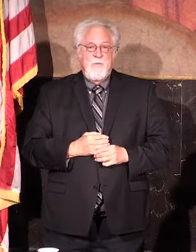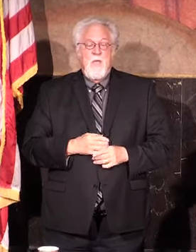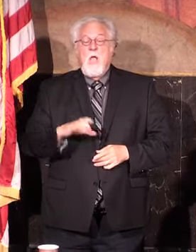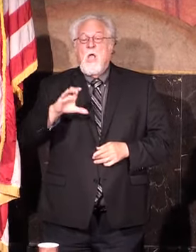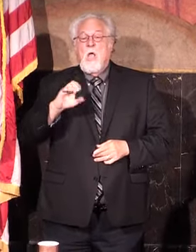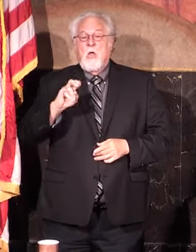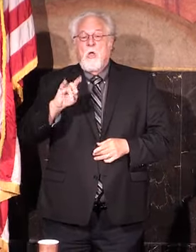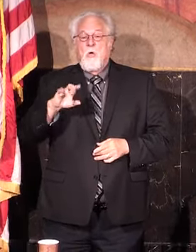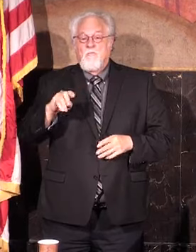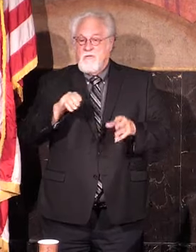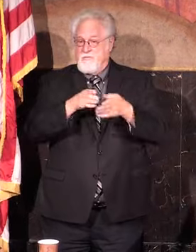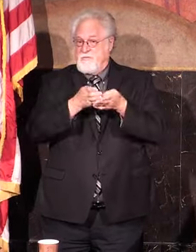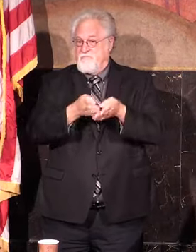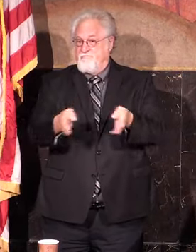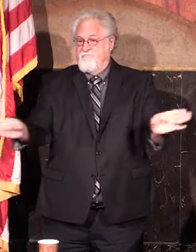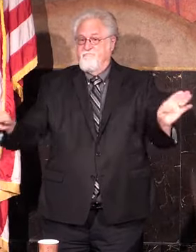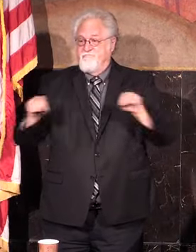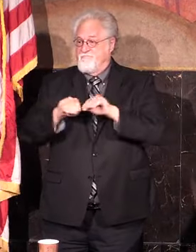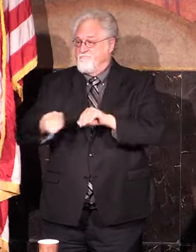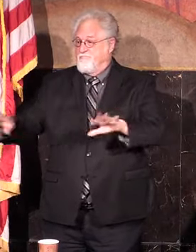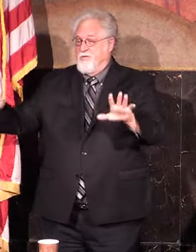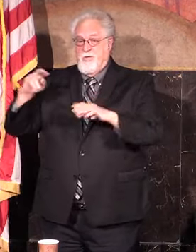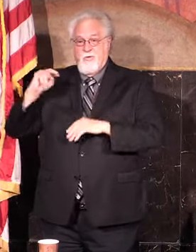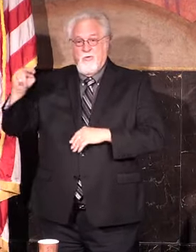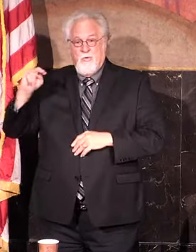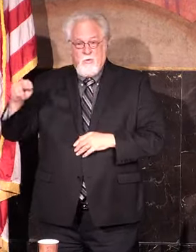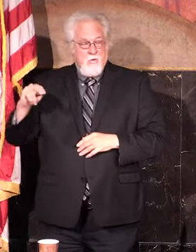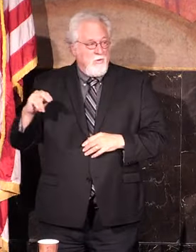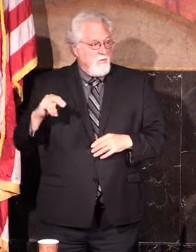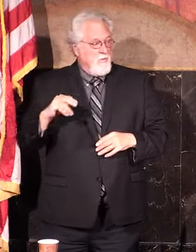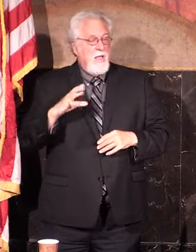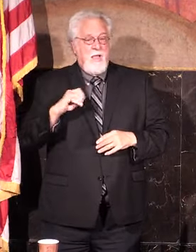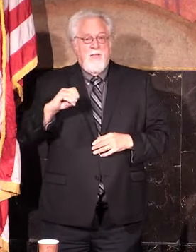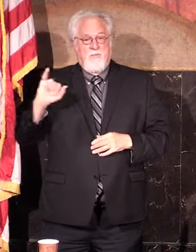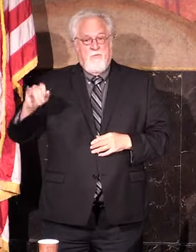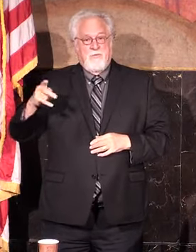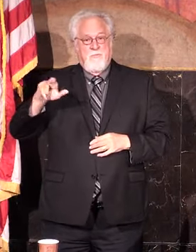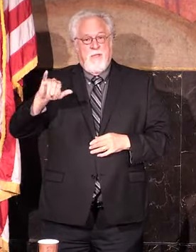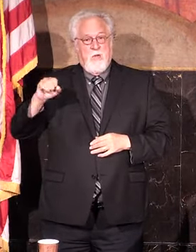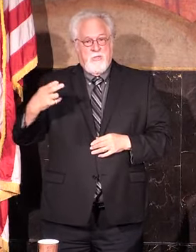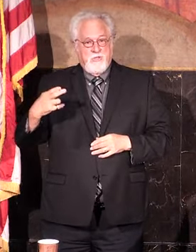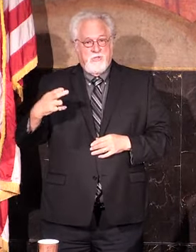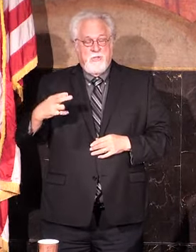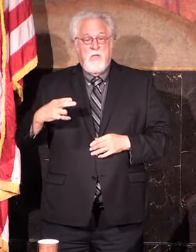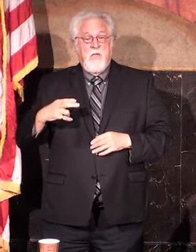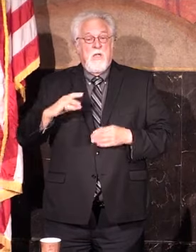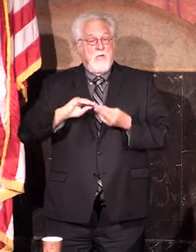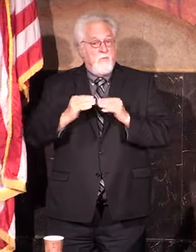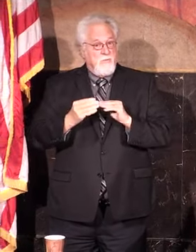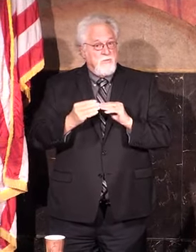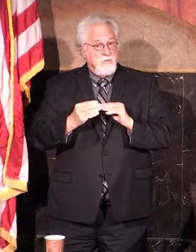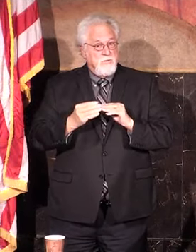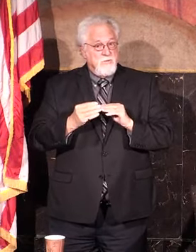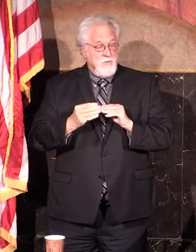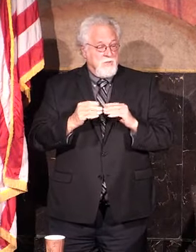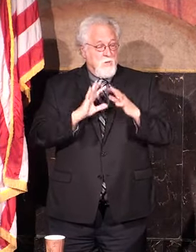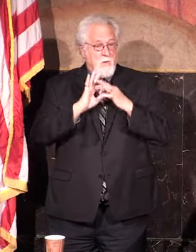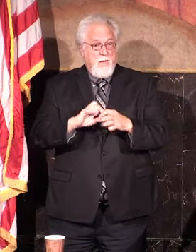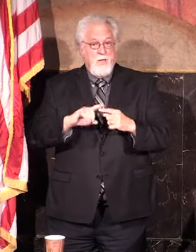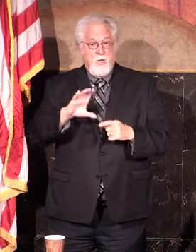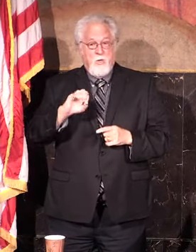COVID is widespread on the North Shore in all five of our North Shore parishes. Regarding our numbers, related to